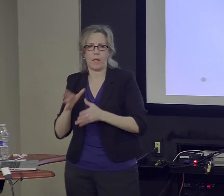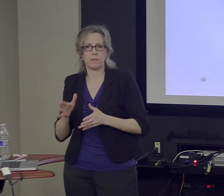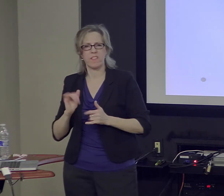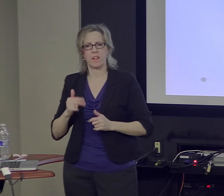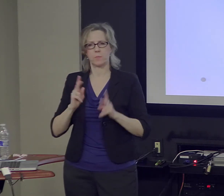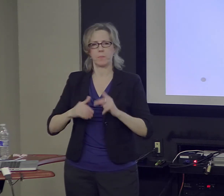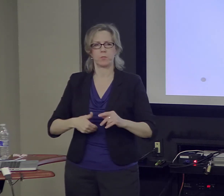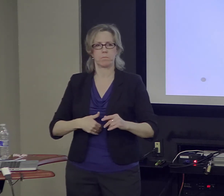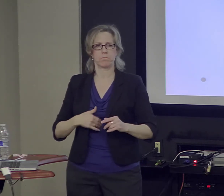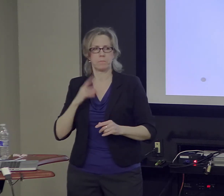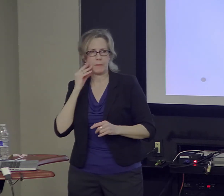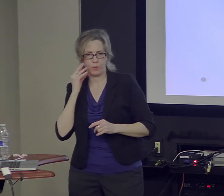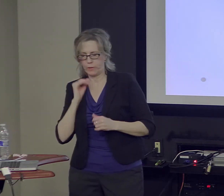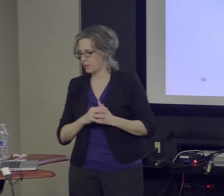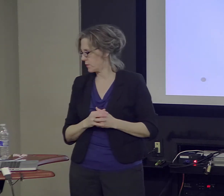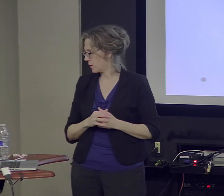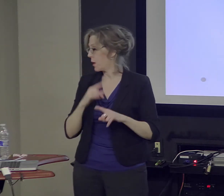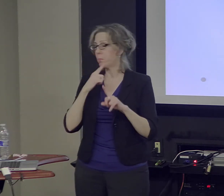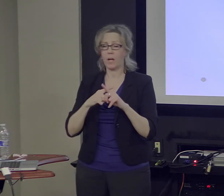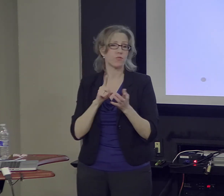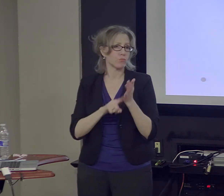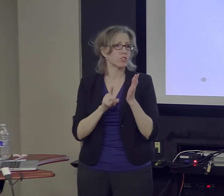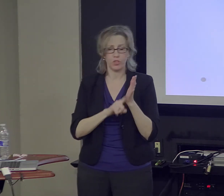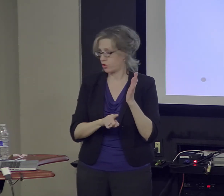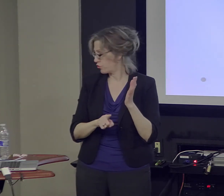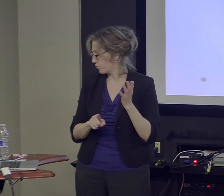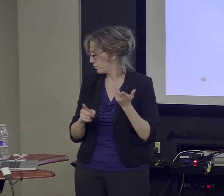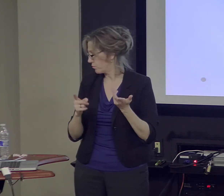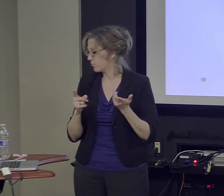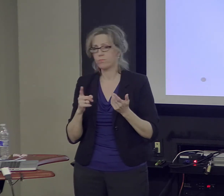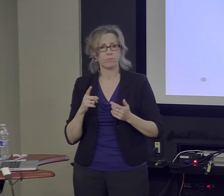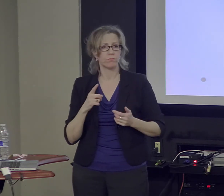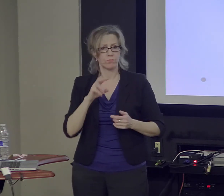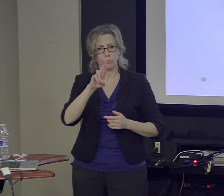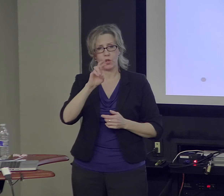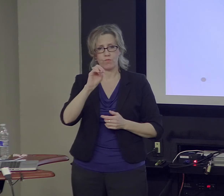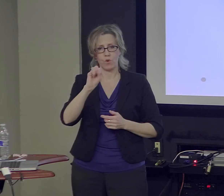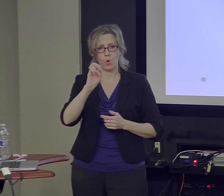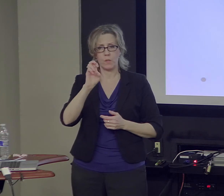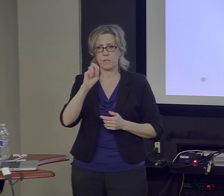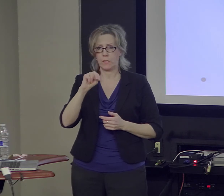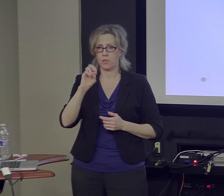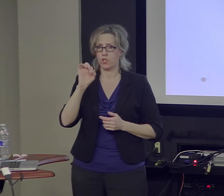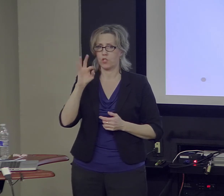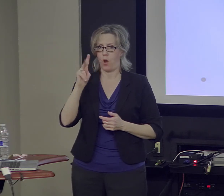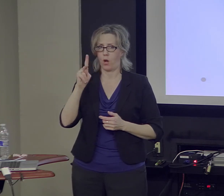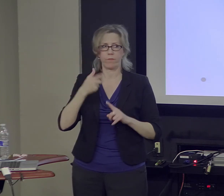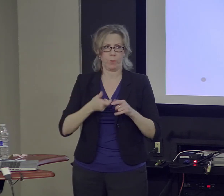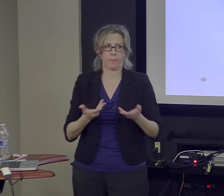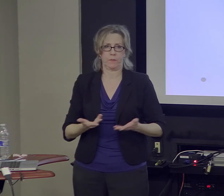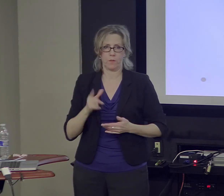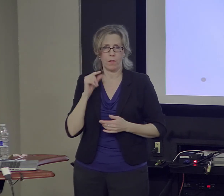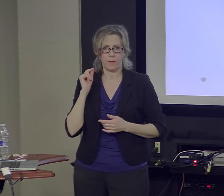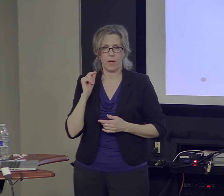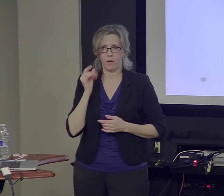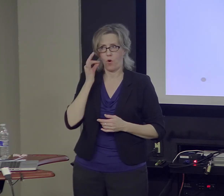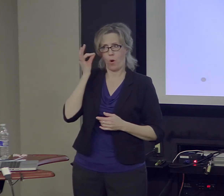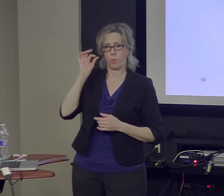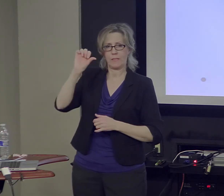I'm finding out anecdotally from people's intuition is that they understand information being presented to them